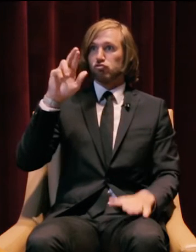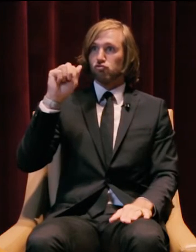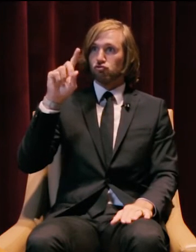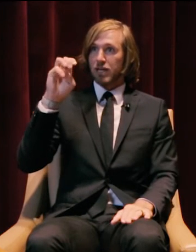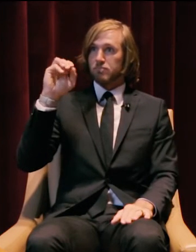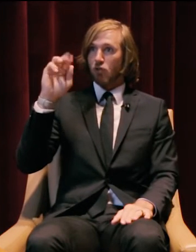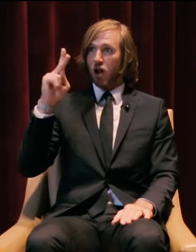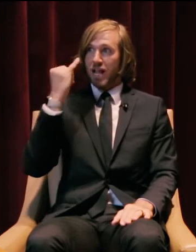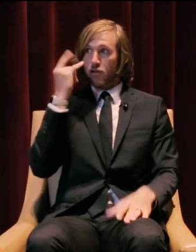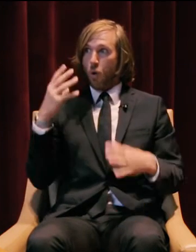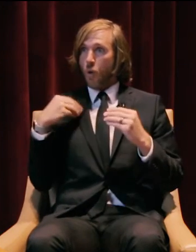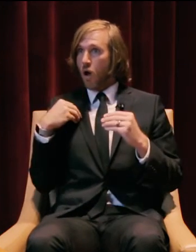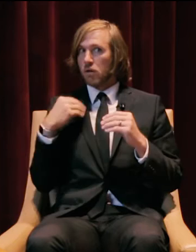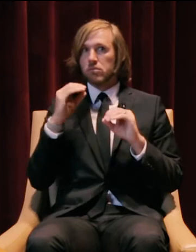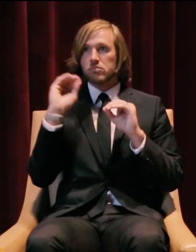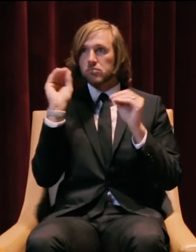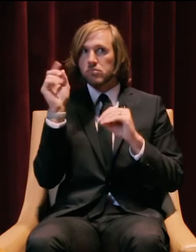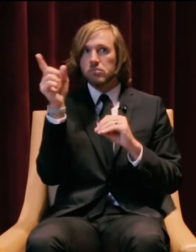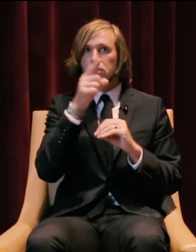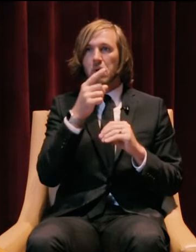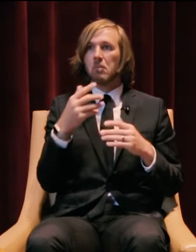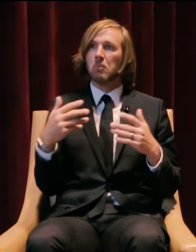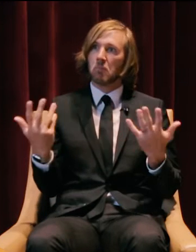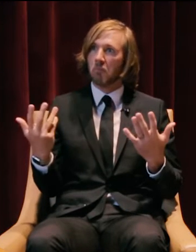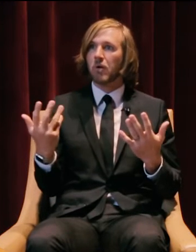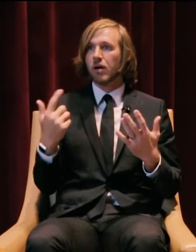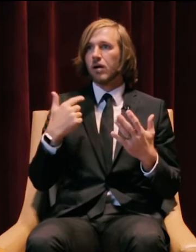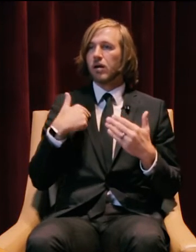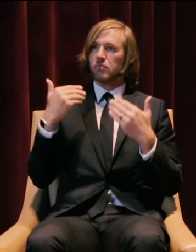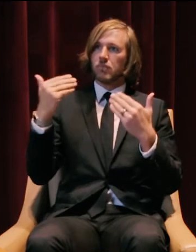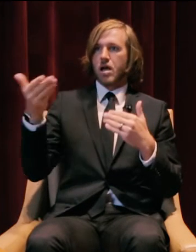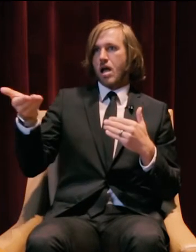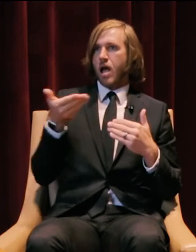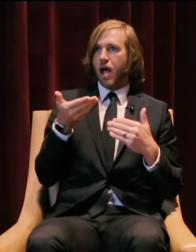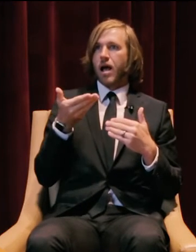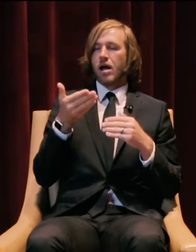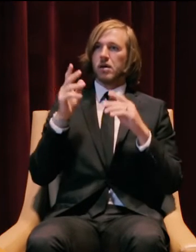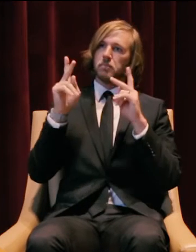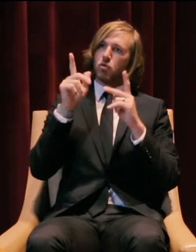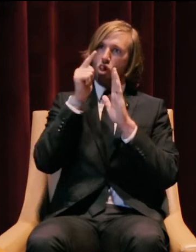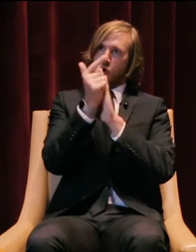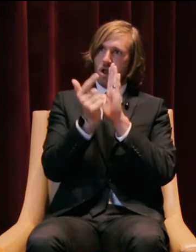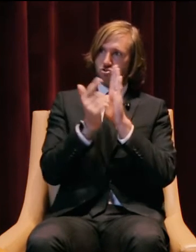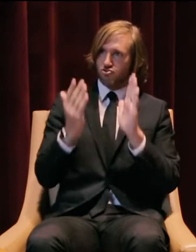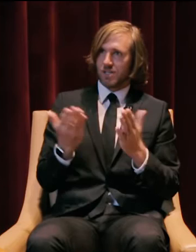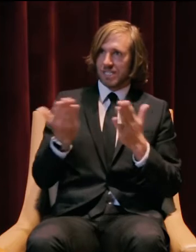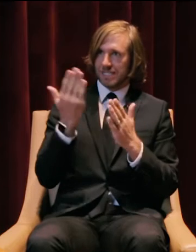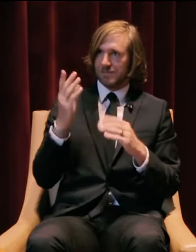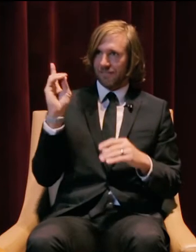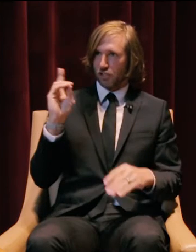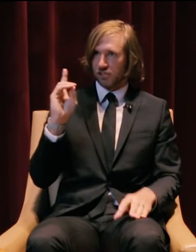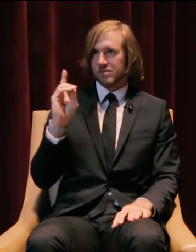with KissCam, if they owned it. Nobody owned it. So I hired some capable attorneys here in